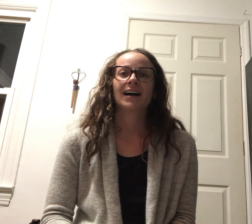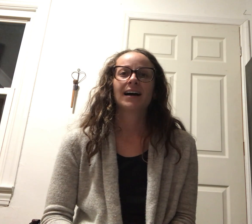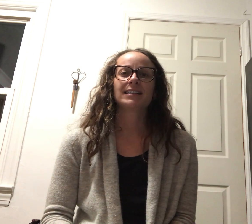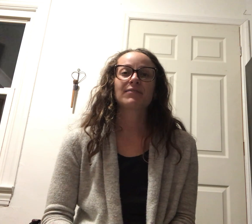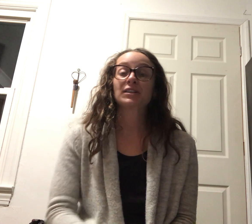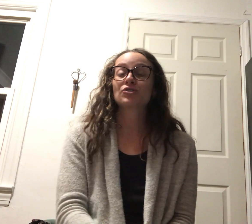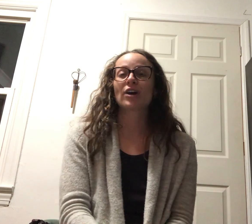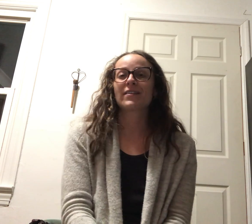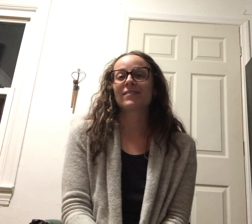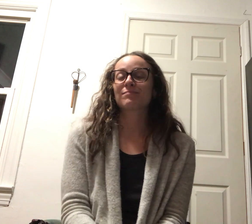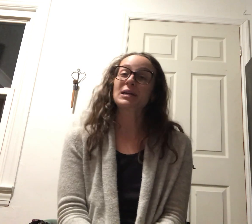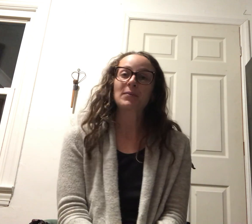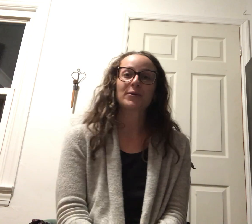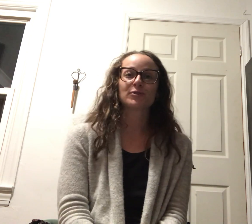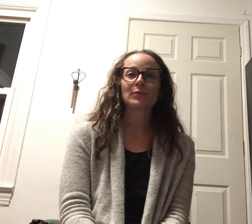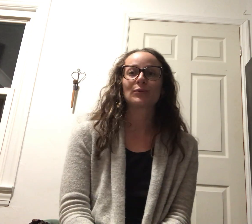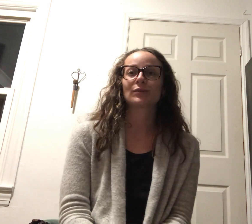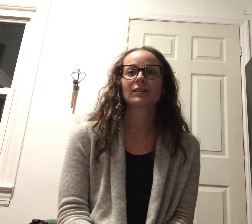I definitely need to try that peanut butter spoon.